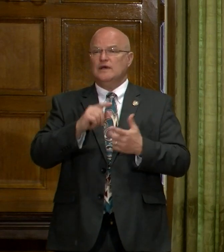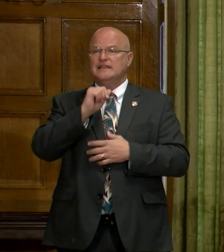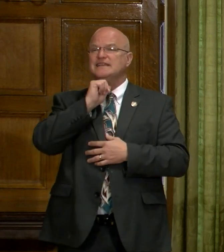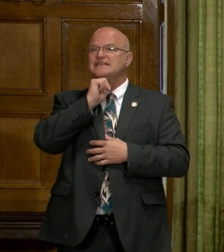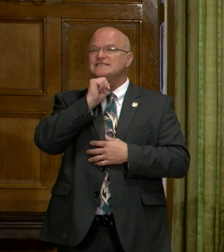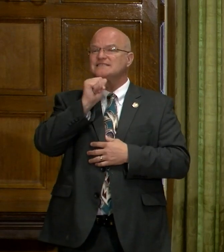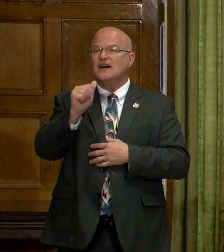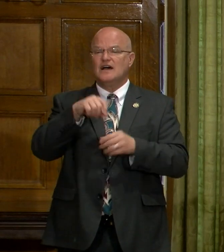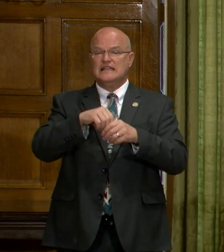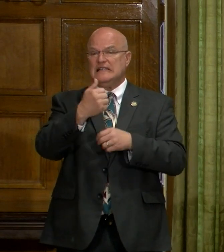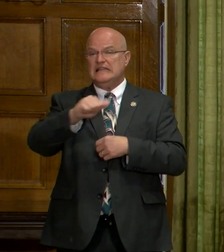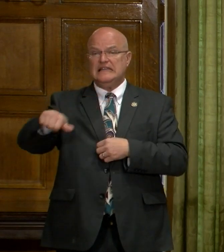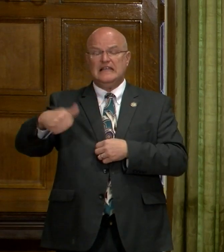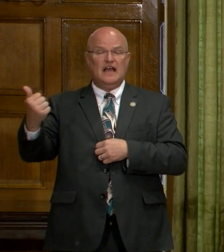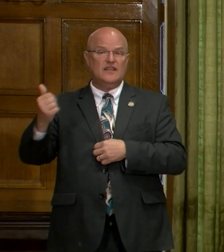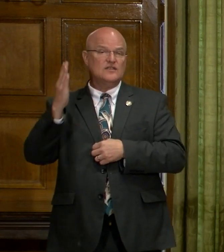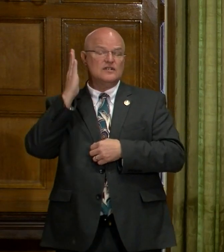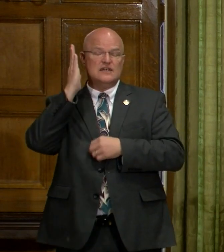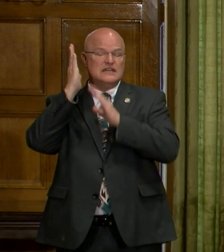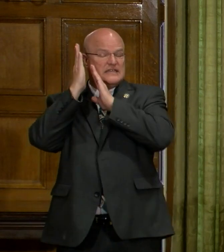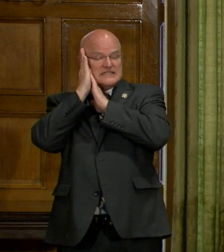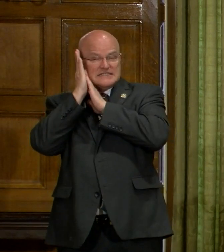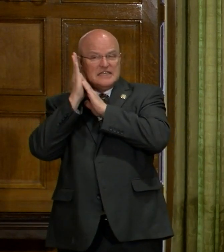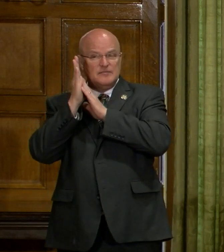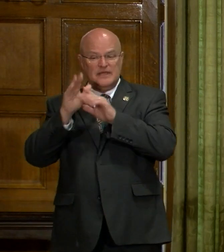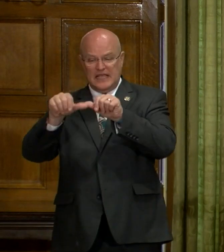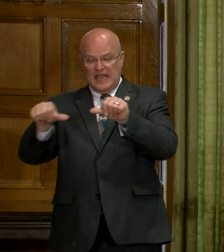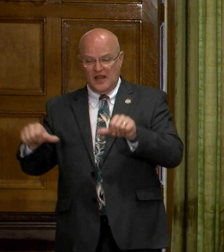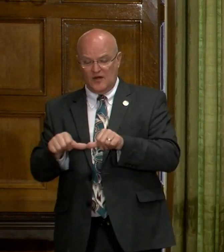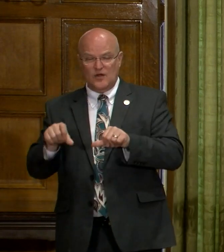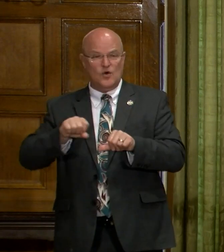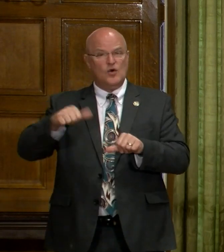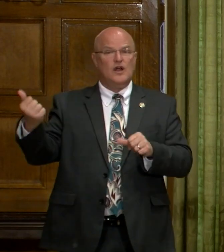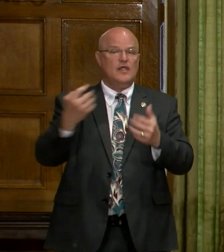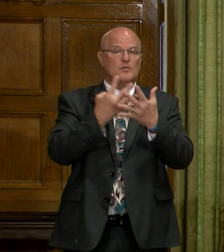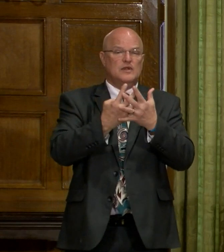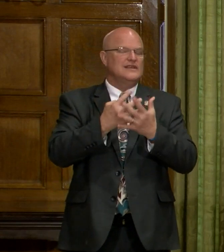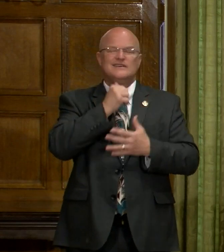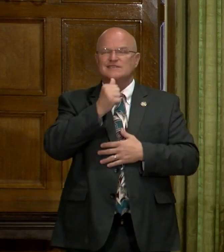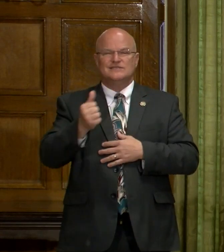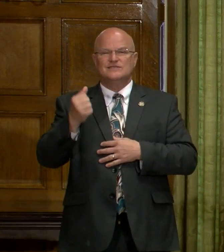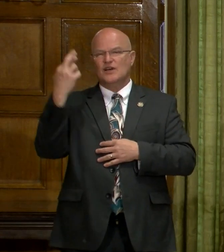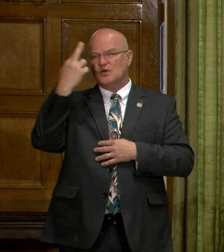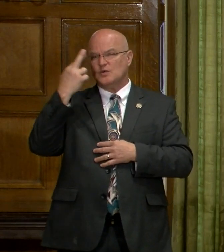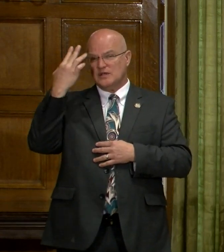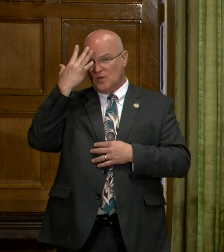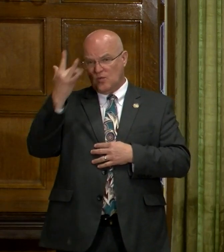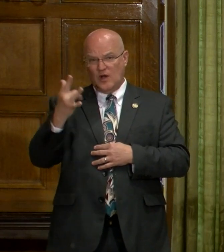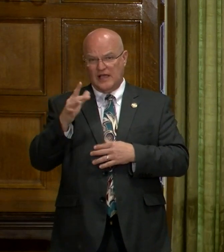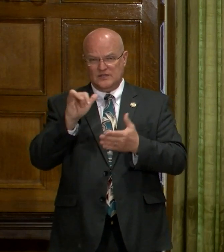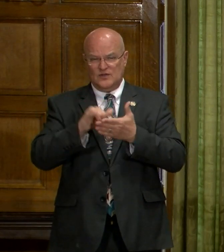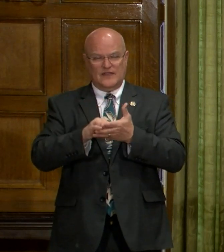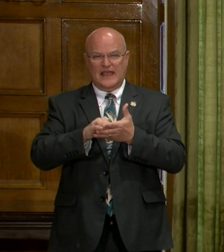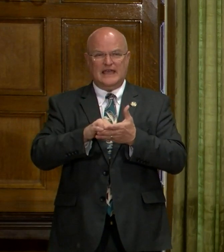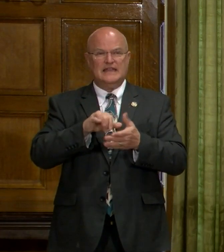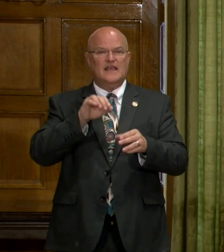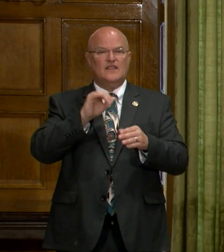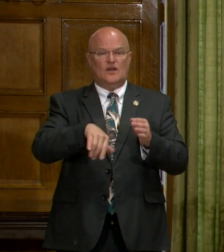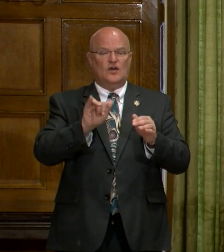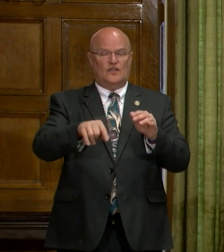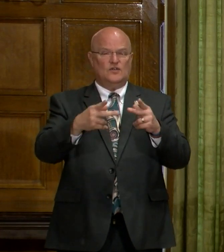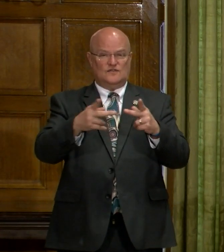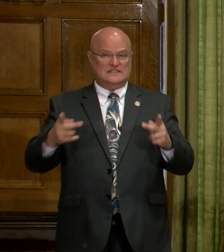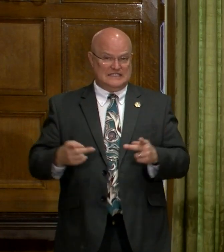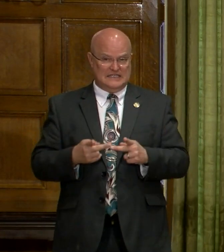not in any other barracks or any other prison units, then there's not any reason to do it in those